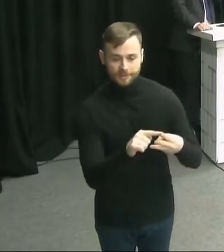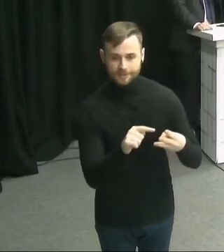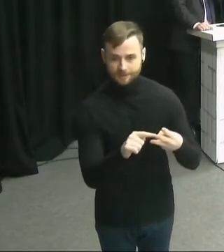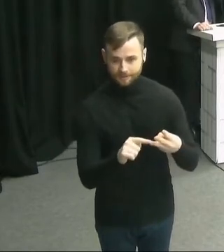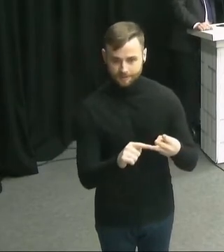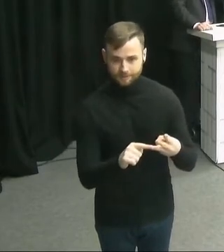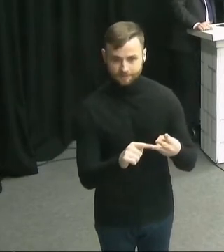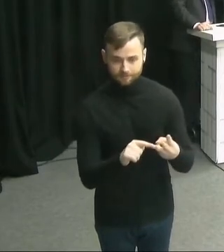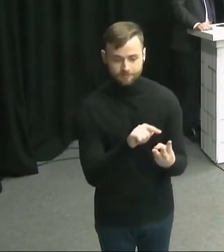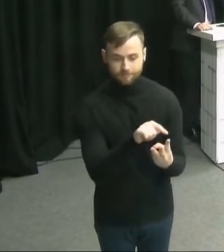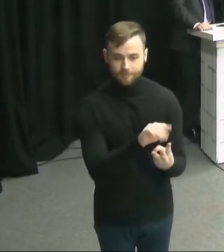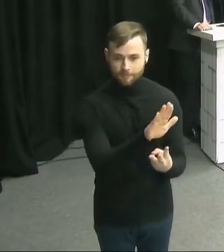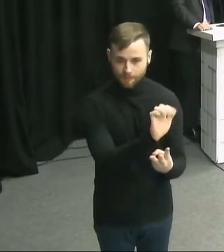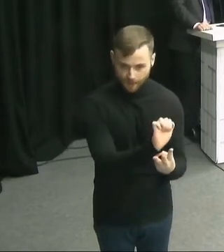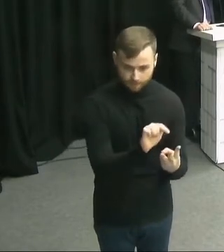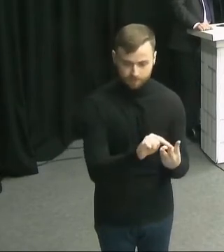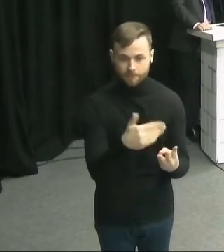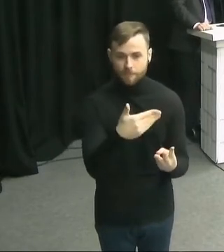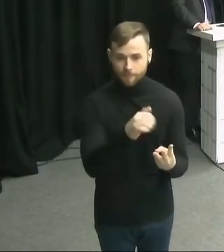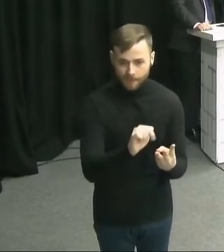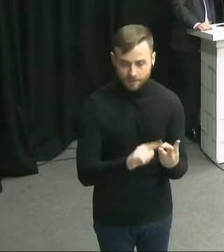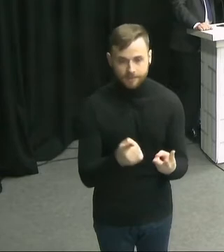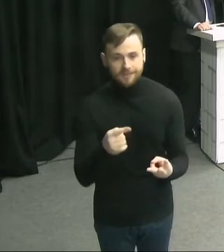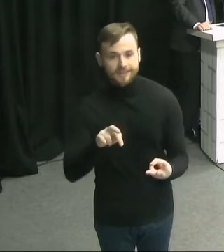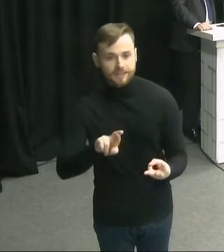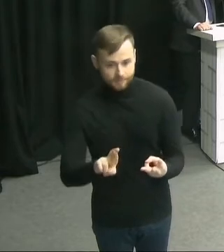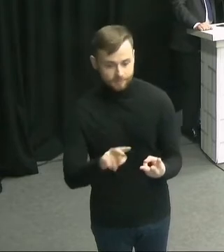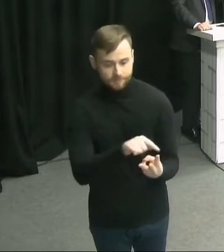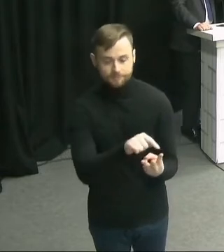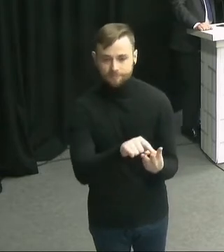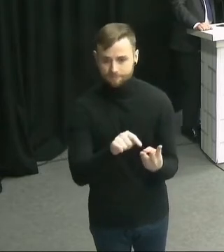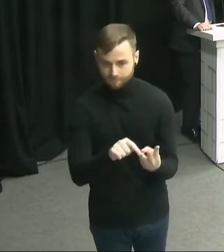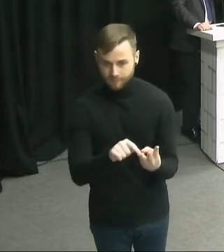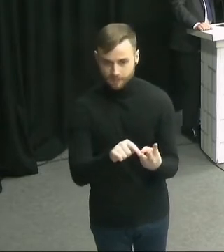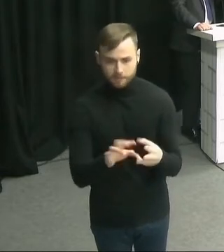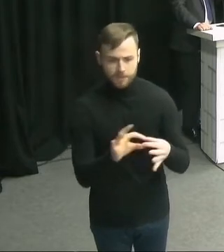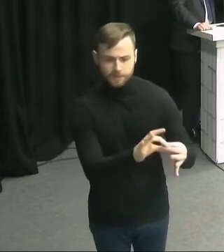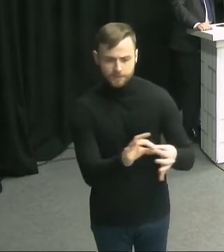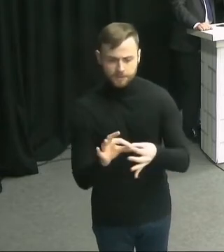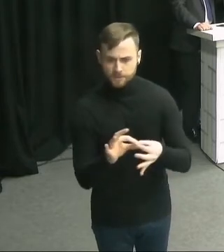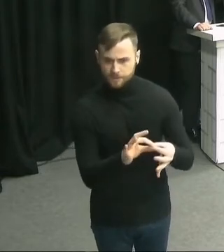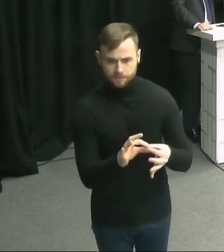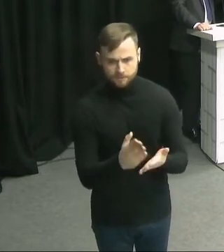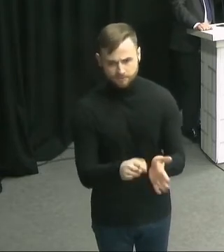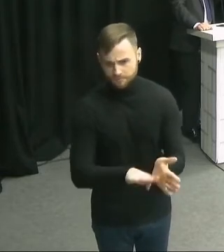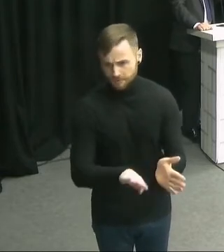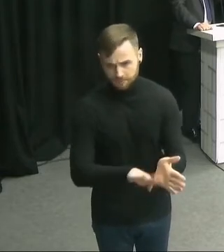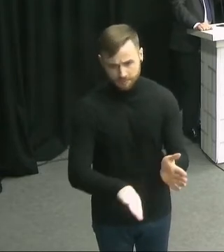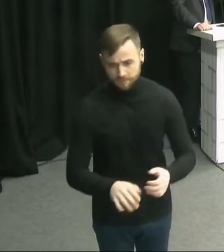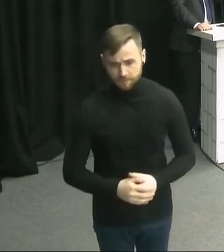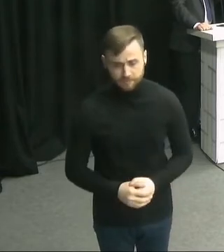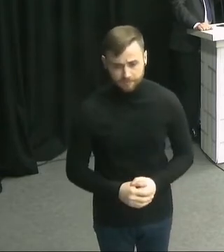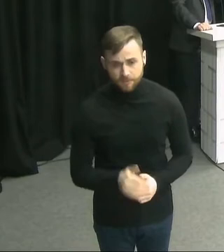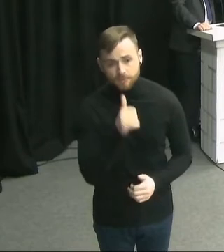There are three cycles, study cycles: bachelor, master studies, and doctorate studies. The link between them